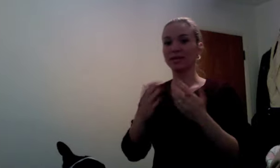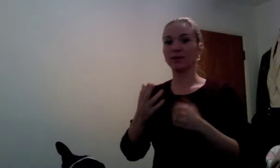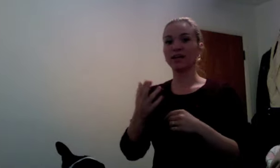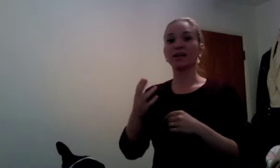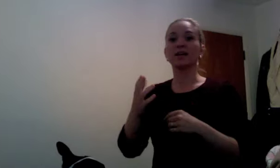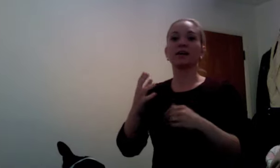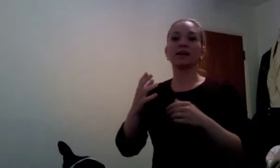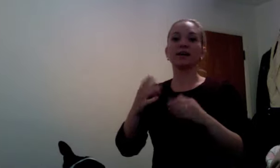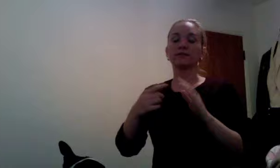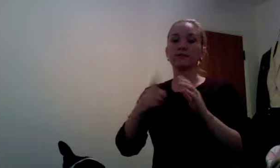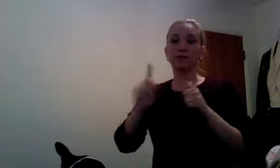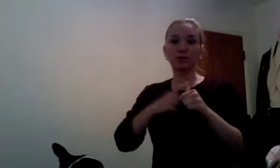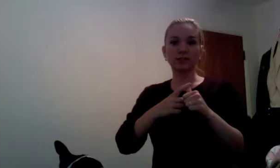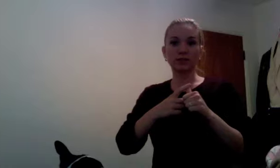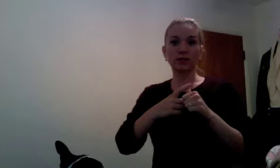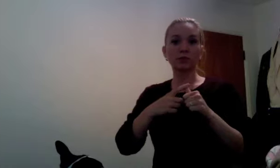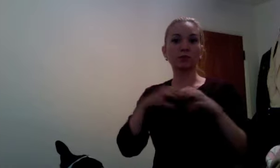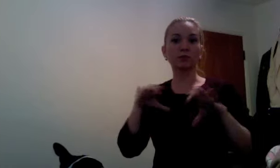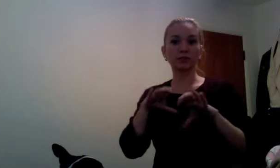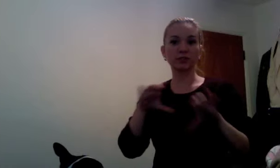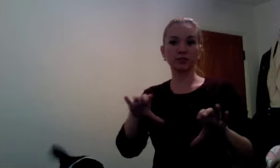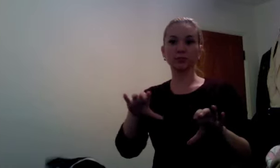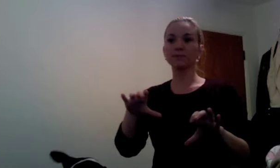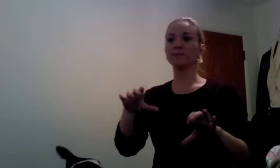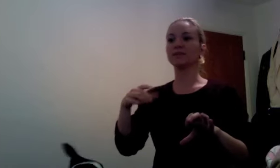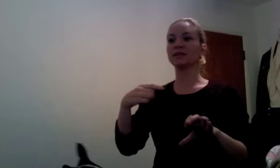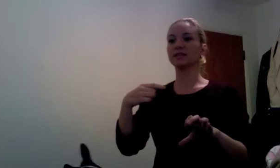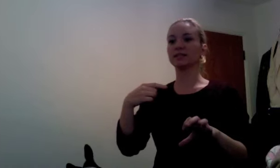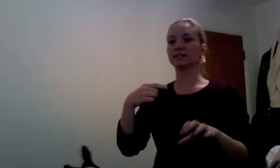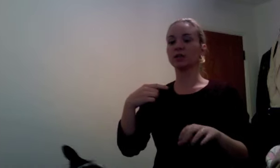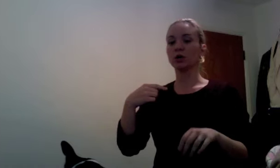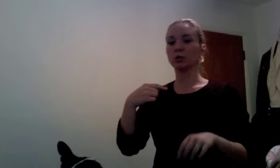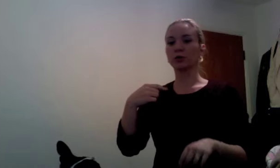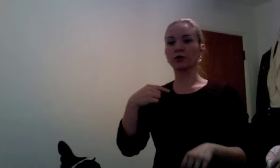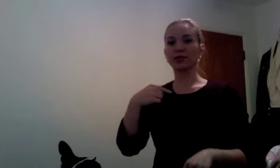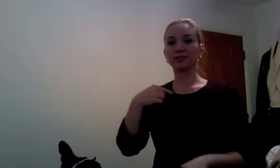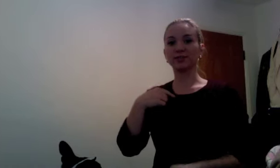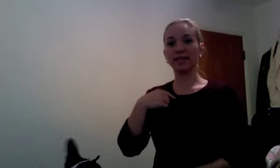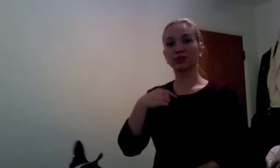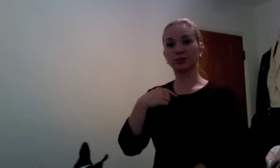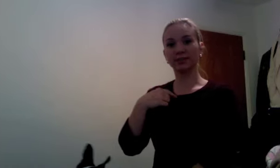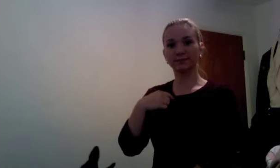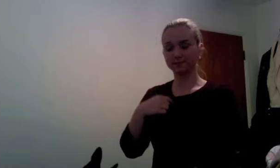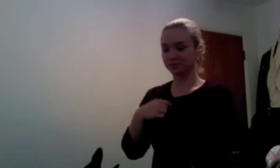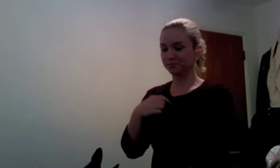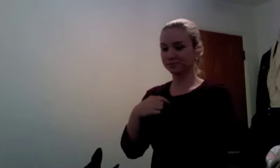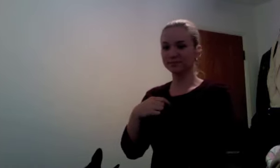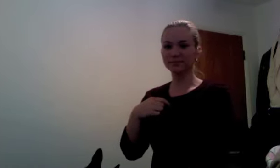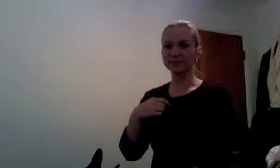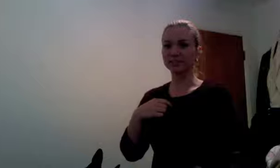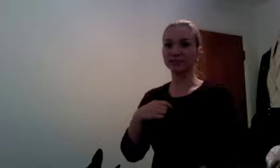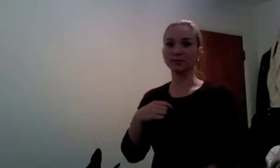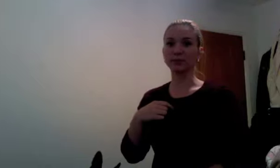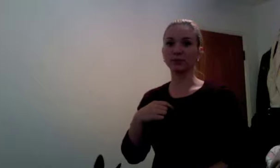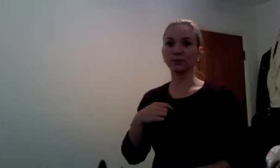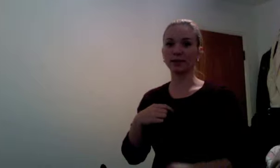Anyway, first, what we're going to do is we're going to take a treat. I just have my little baggie right